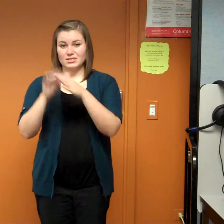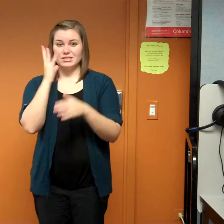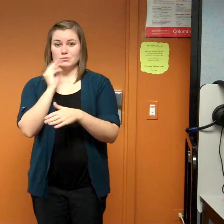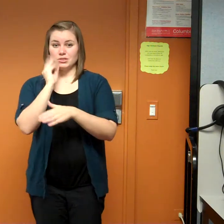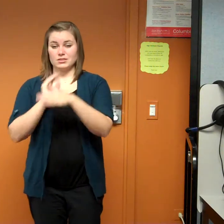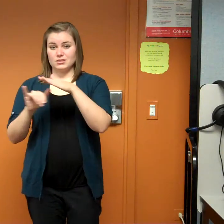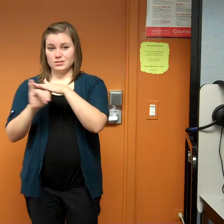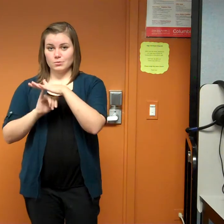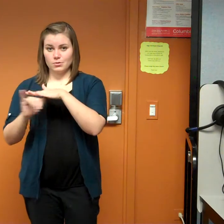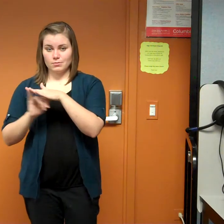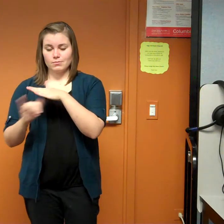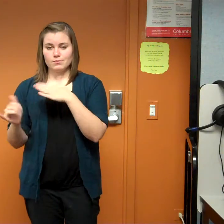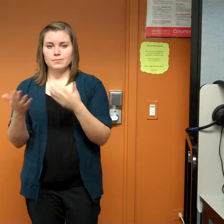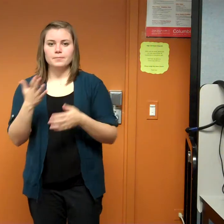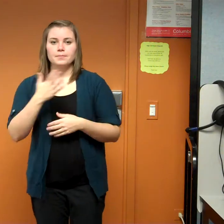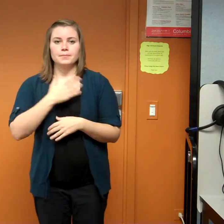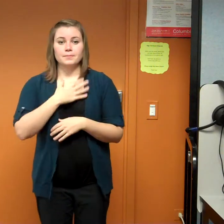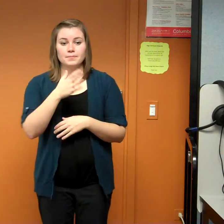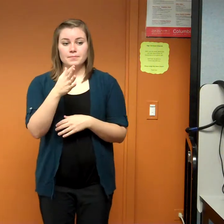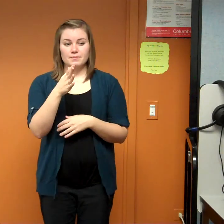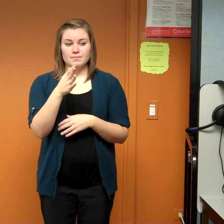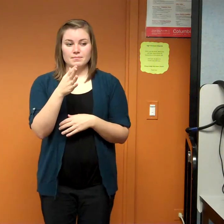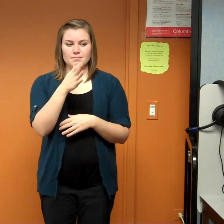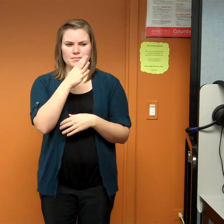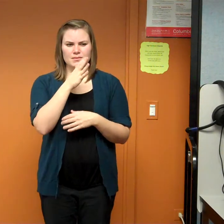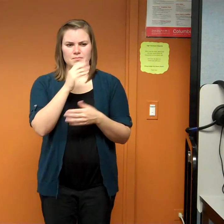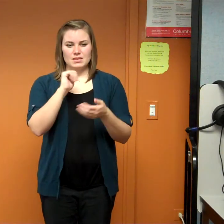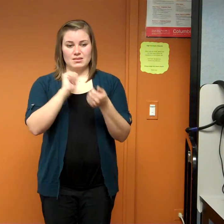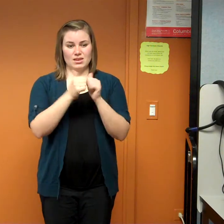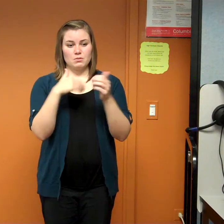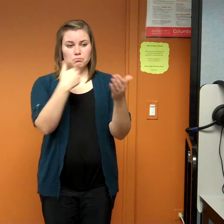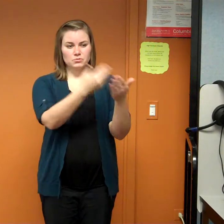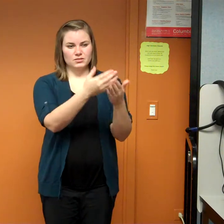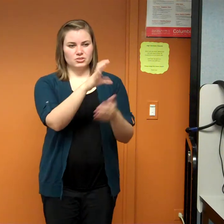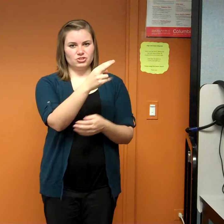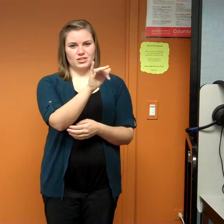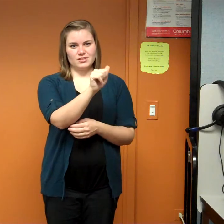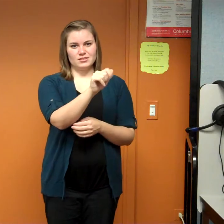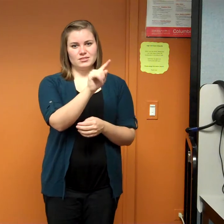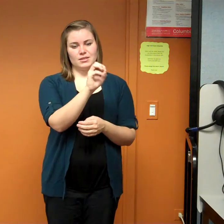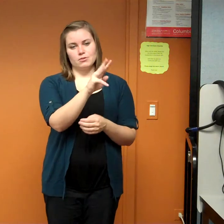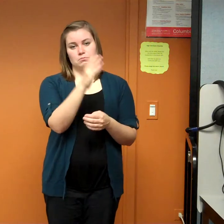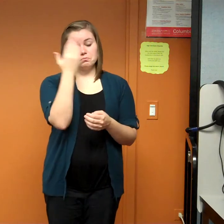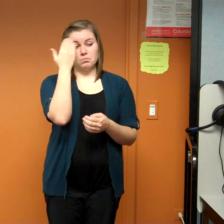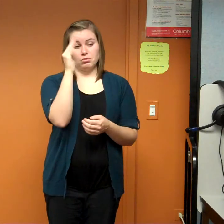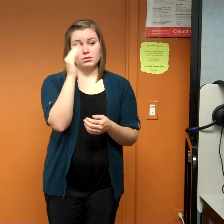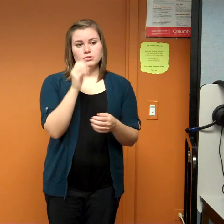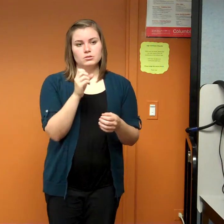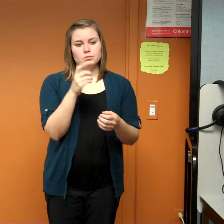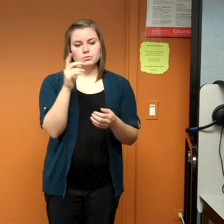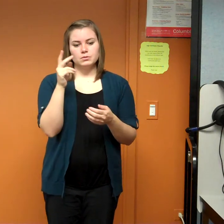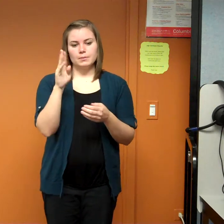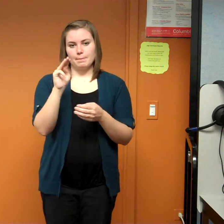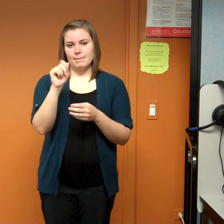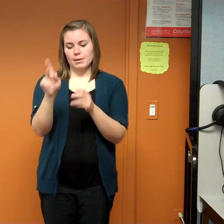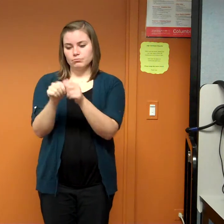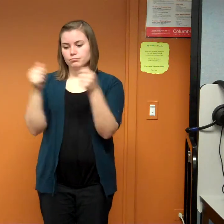my mom didn't know how to get there, and we were looking at the map at the closest subway station on how to get there. And we asked this